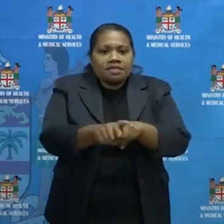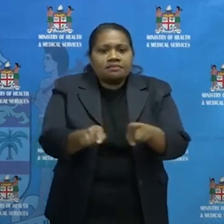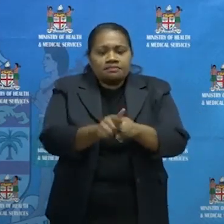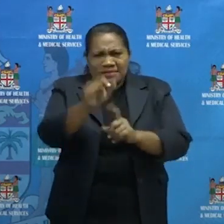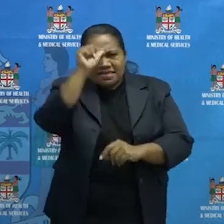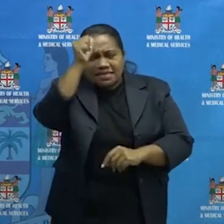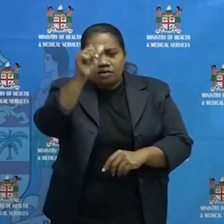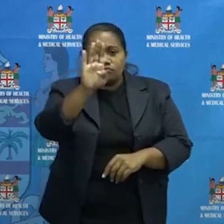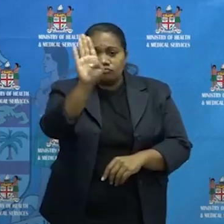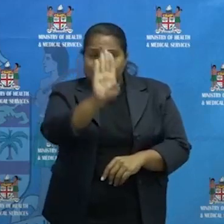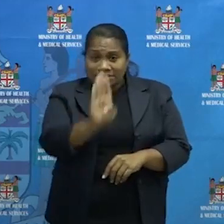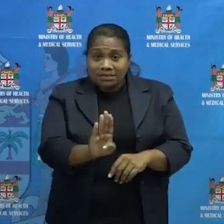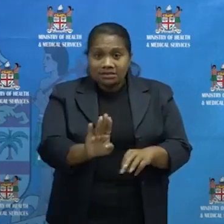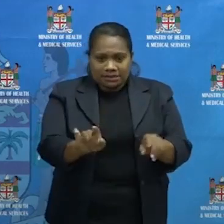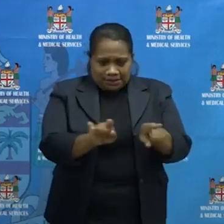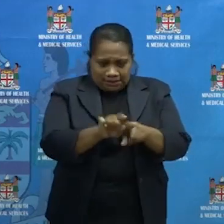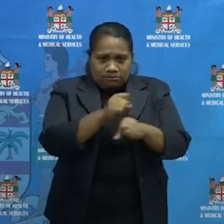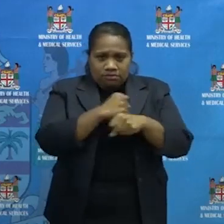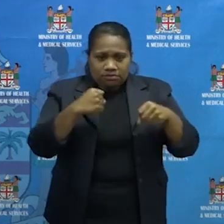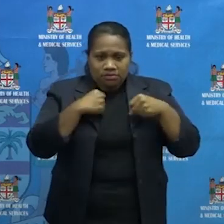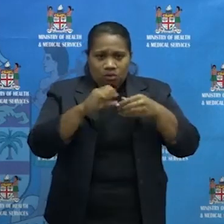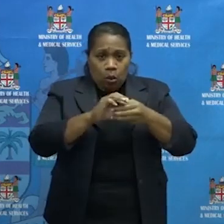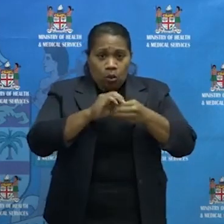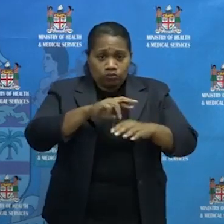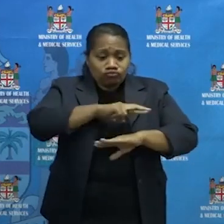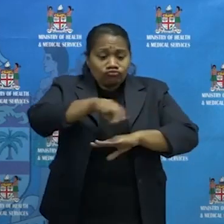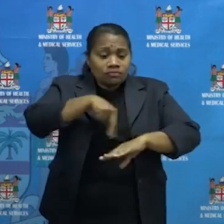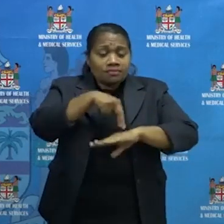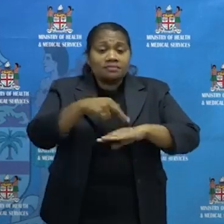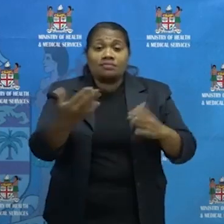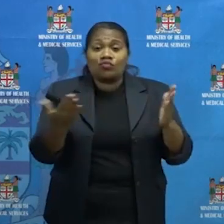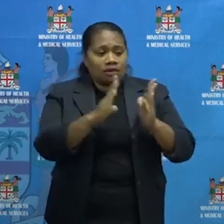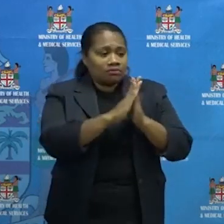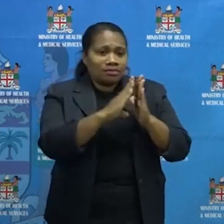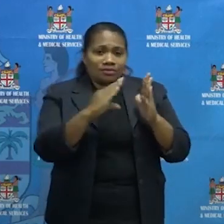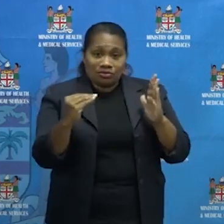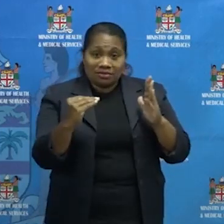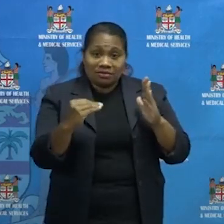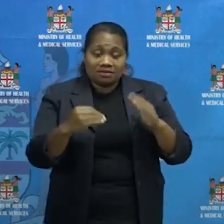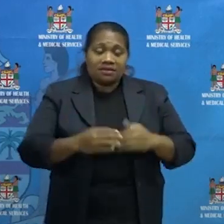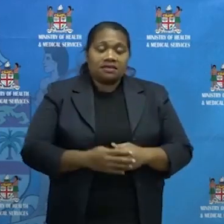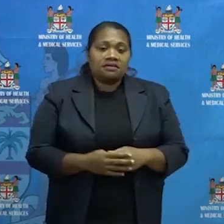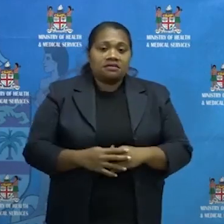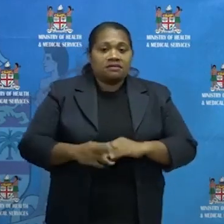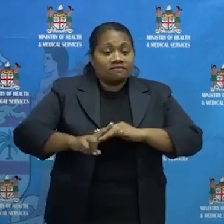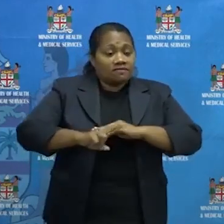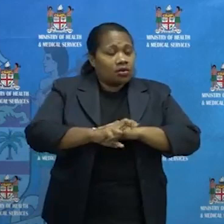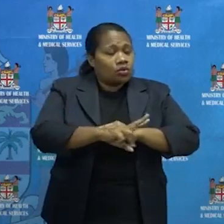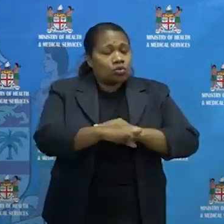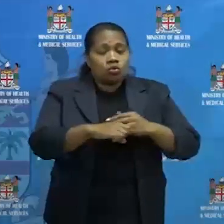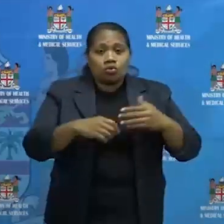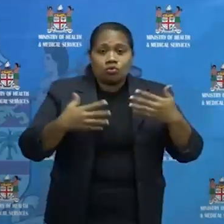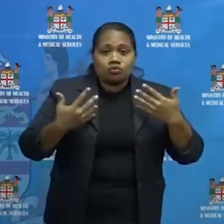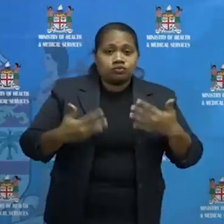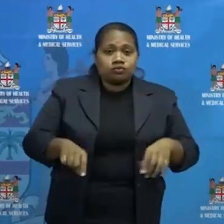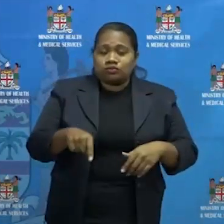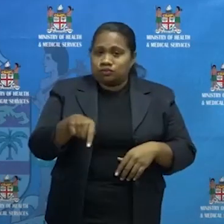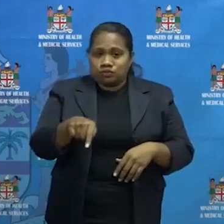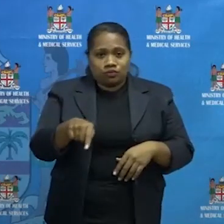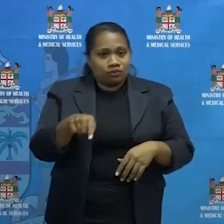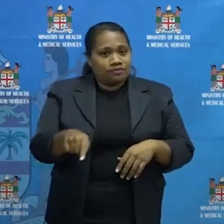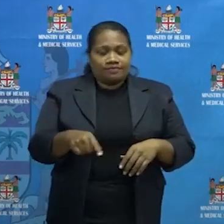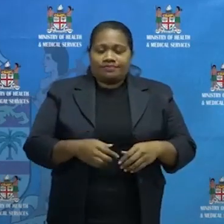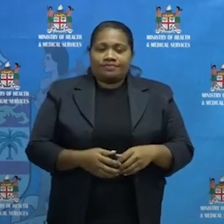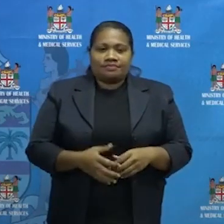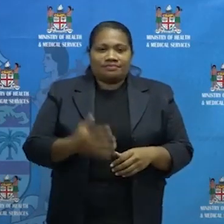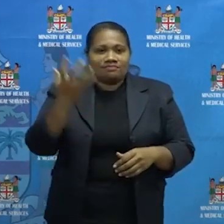region in Papua New Guinea. This virus is as deadly as it has ever been before. It